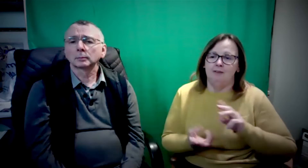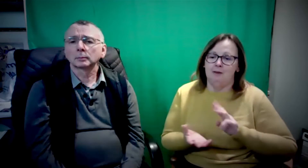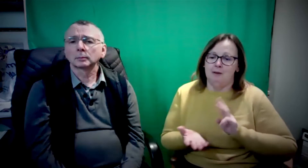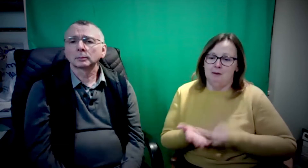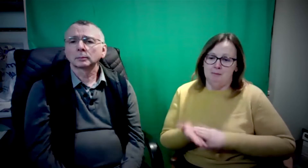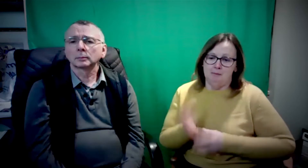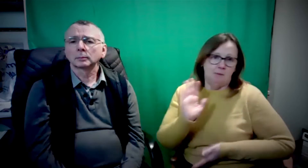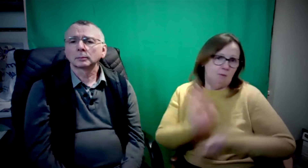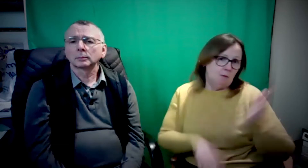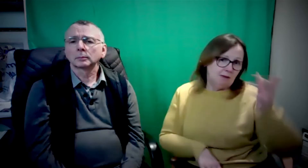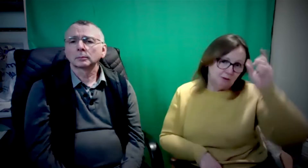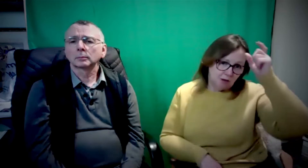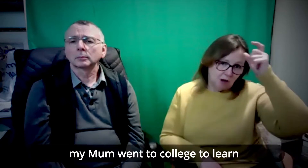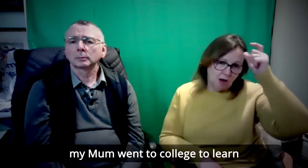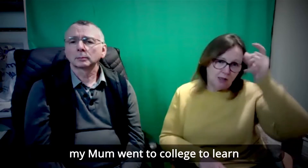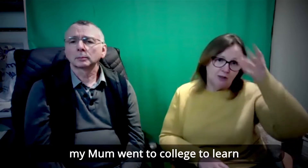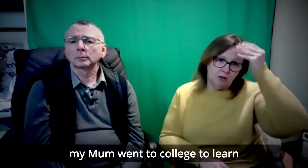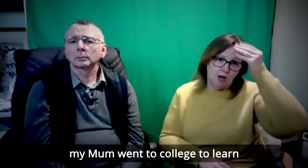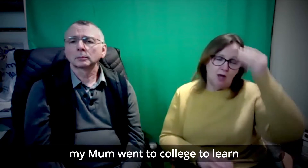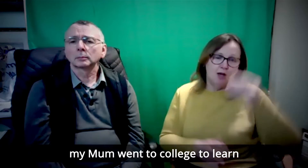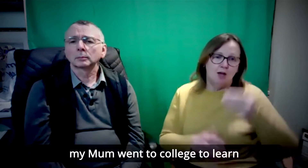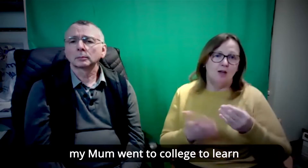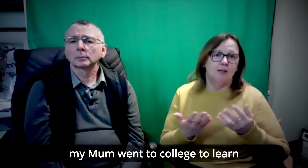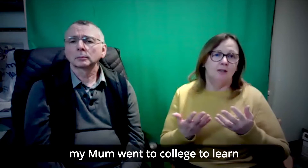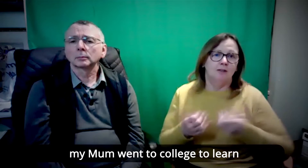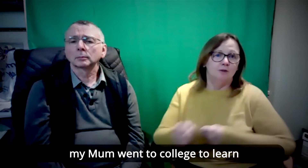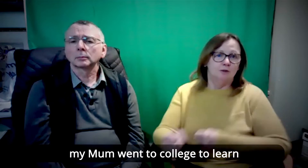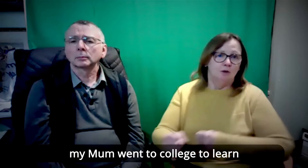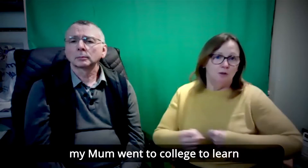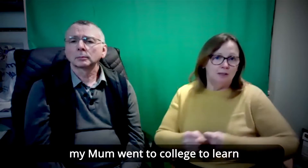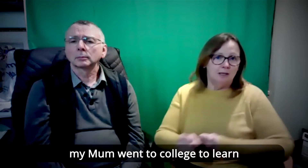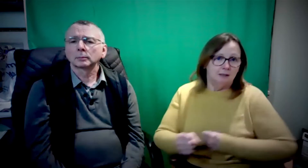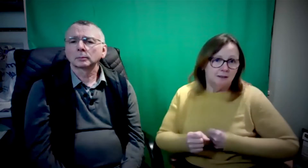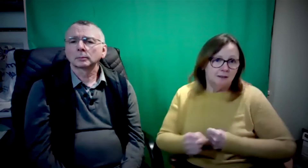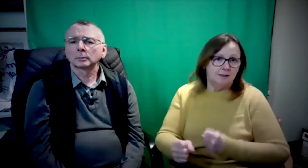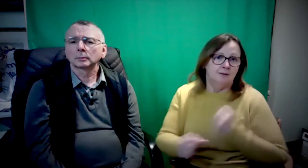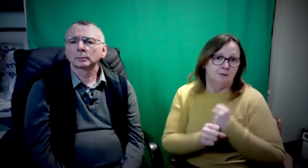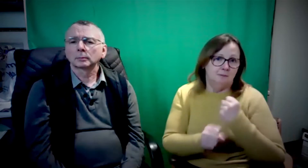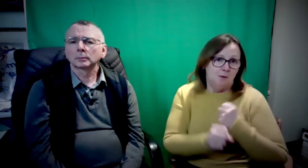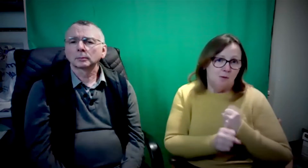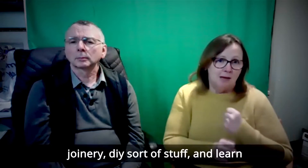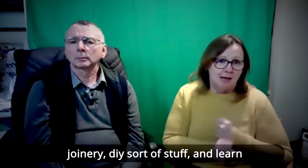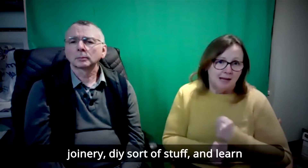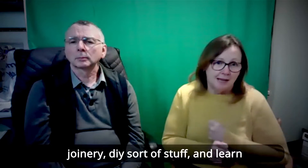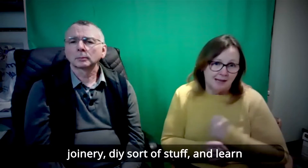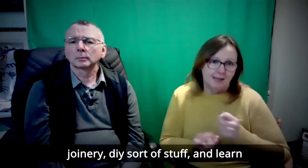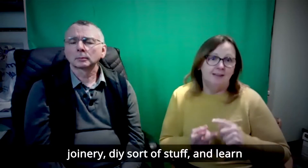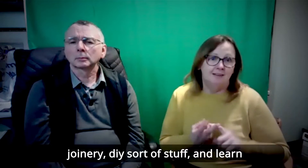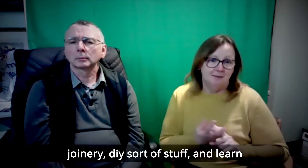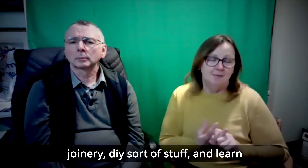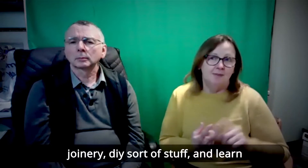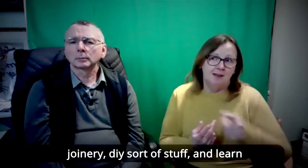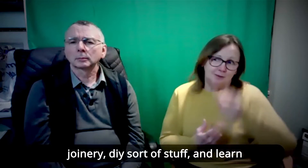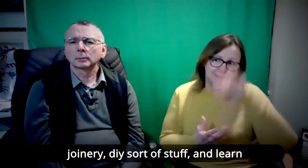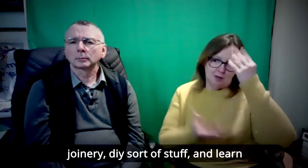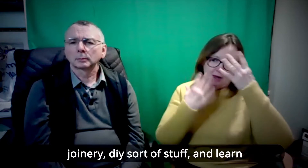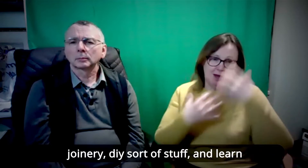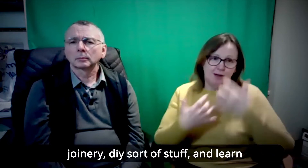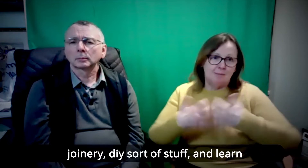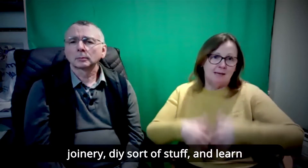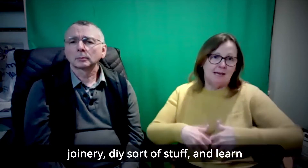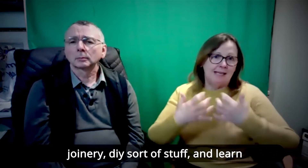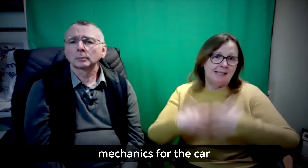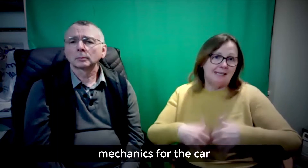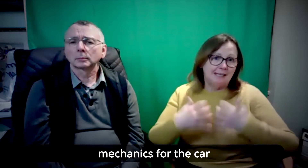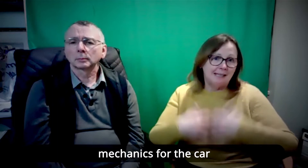father. My mum went to college to learn sort of joinery, DIY sort of stuff,